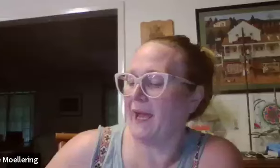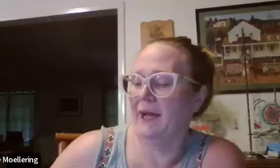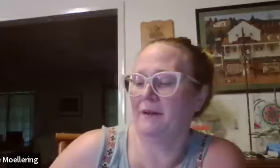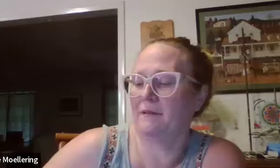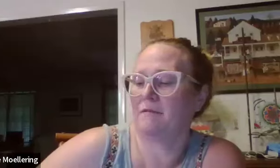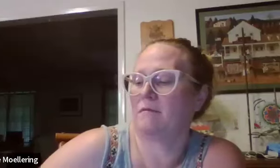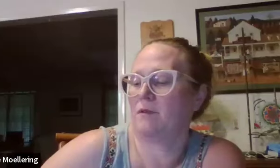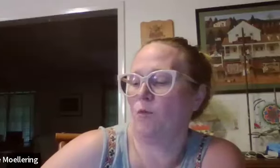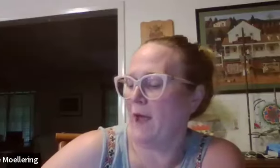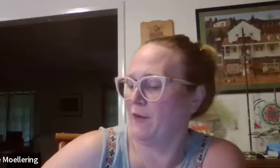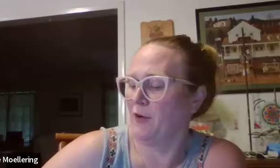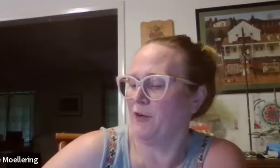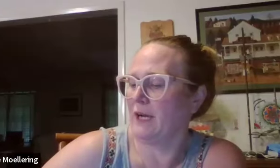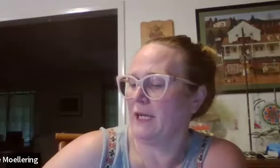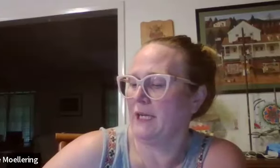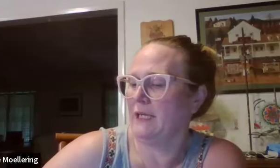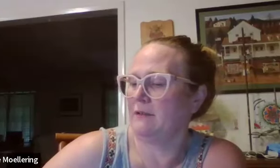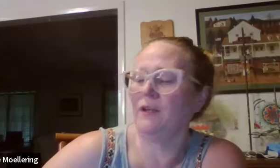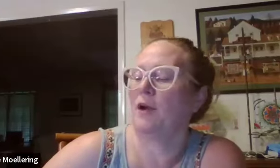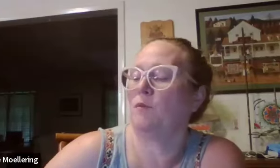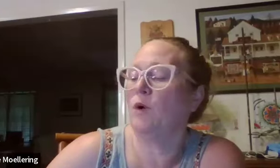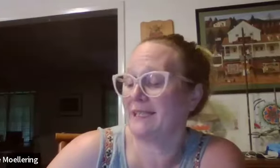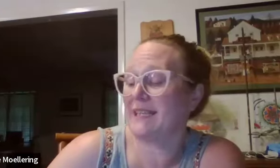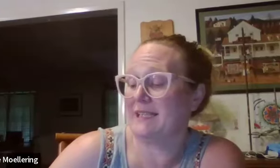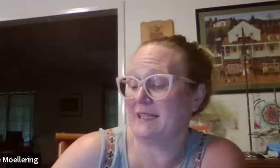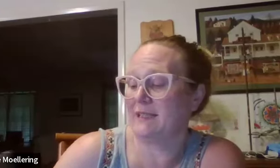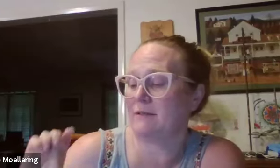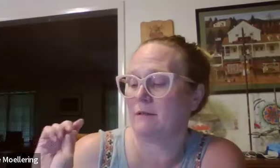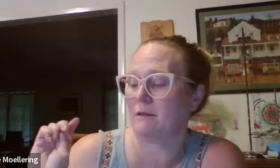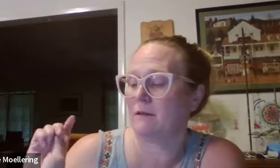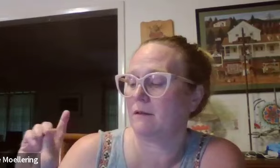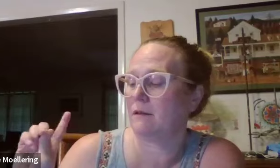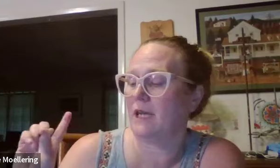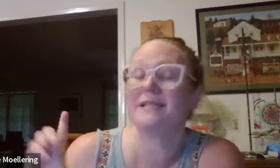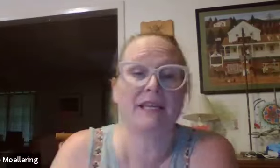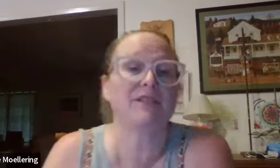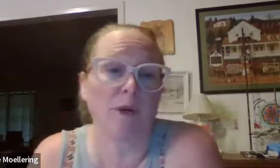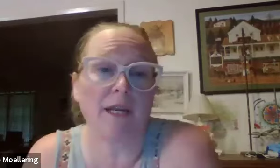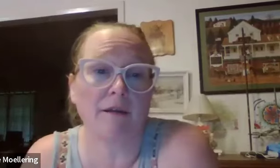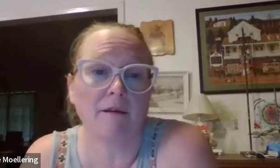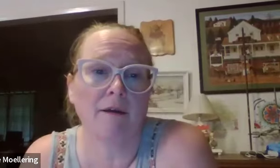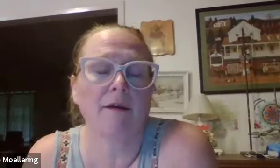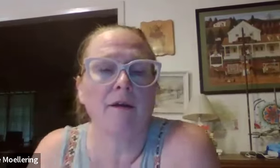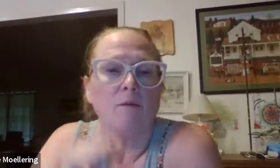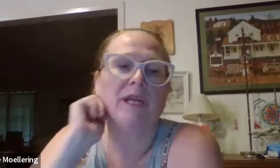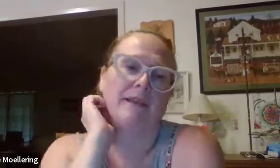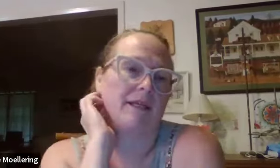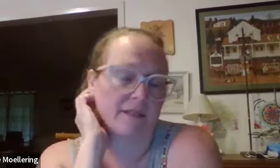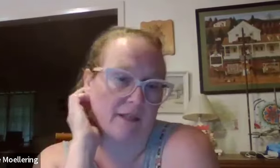add weather and no. We'll add seasons and days of the week. We can add that to the